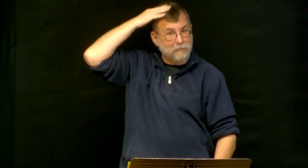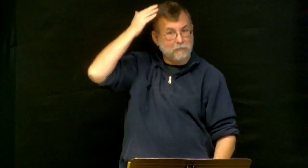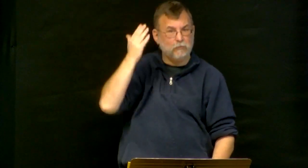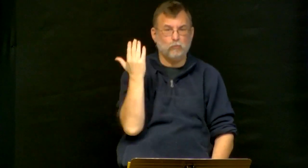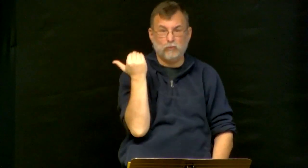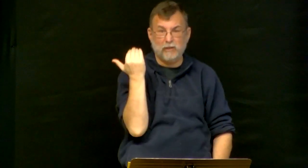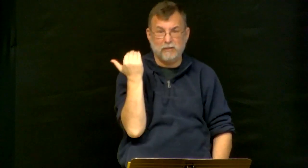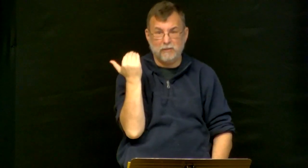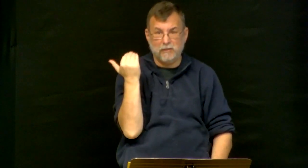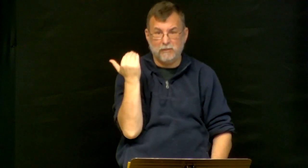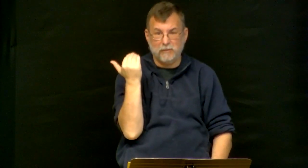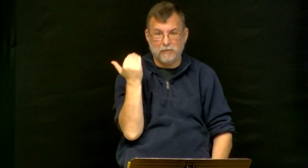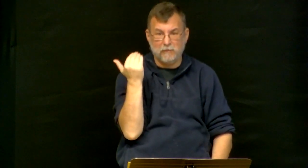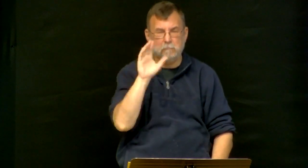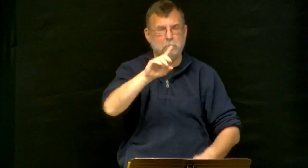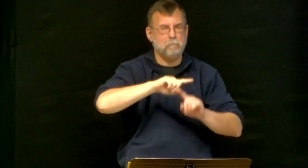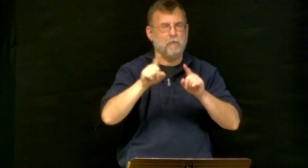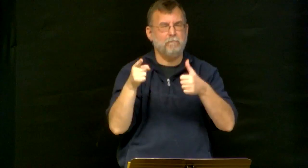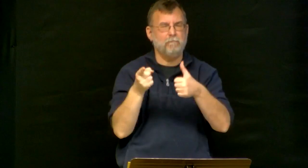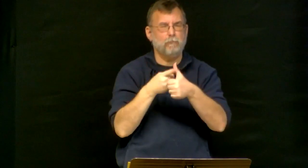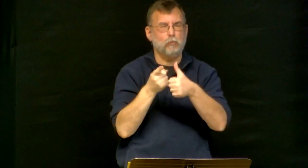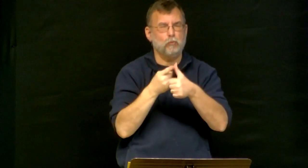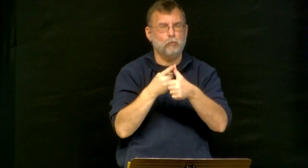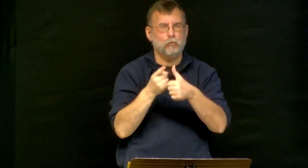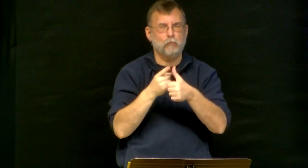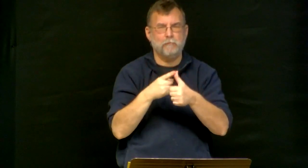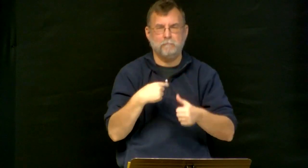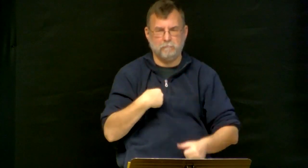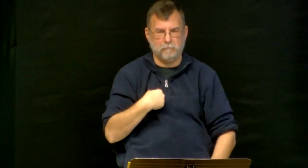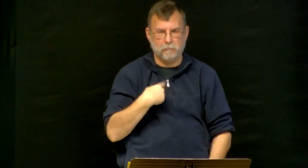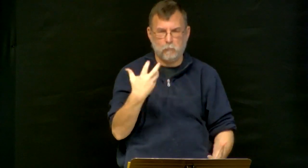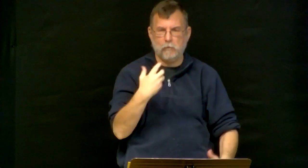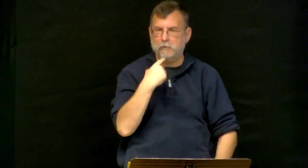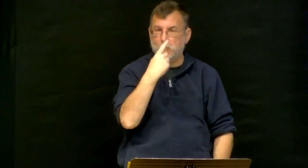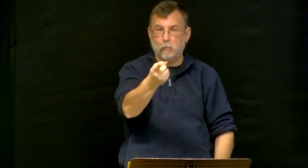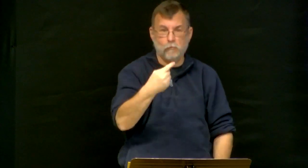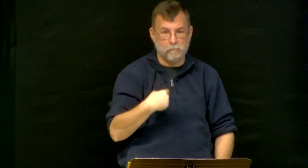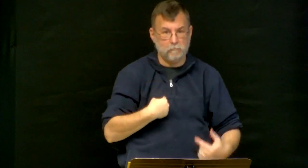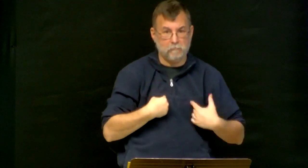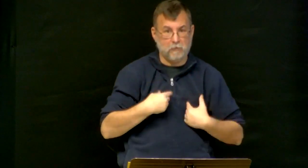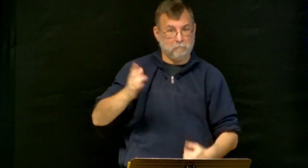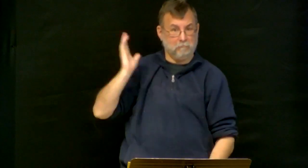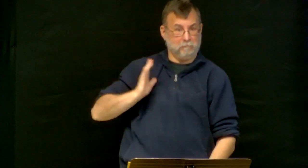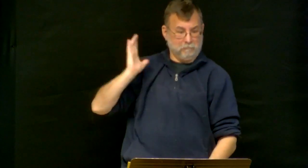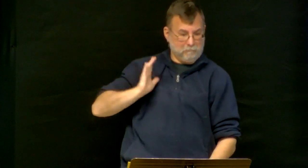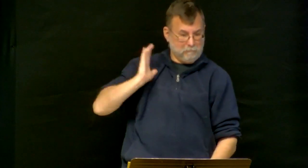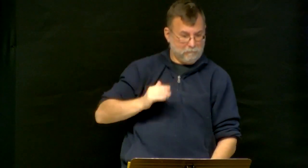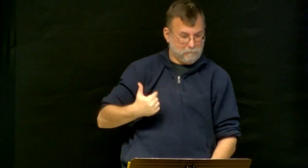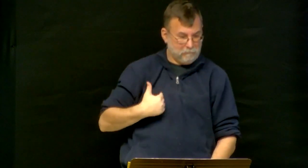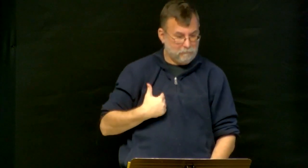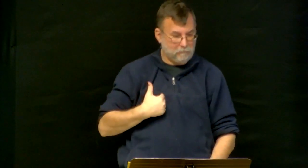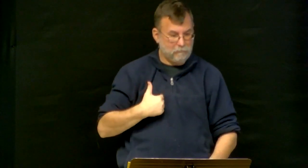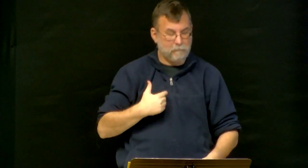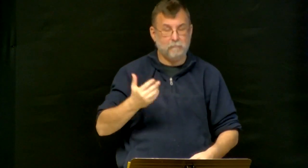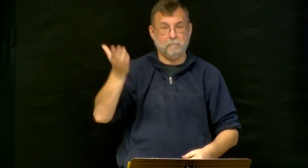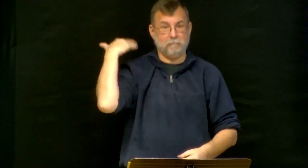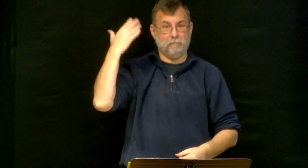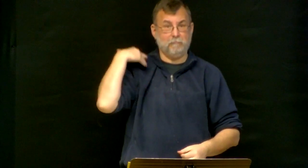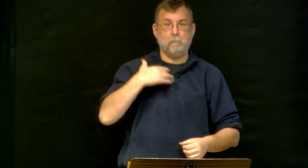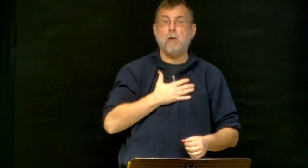Now, this hat, it's here because first, I want to tell you something. When I myself,